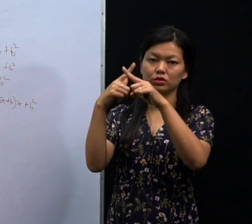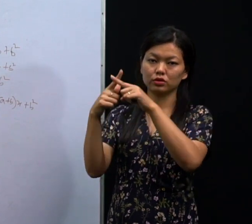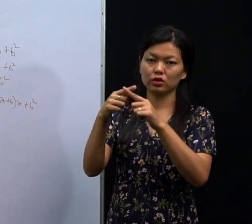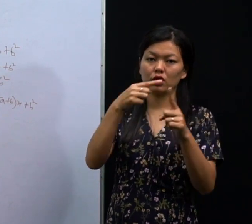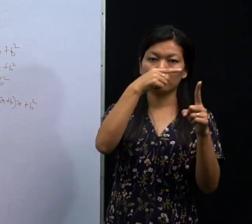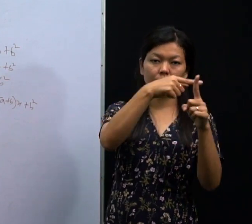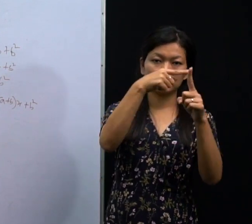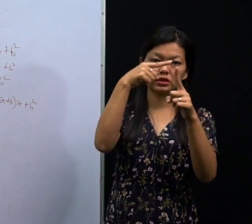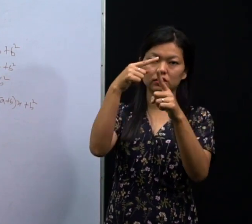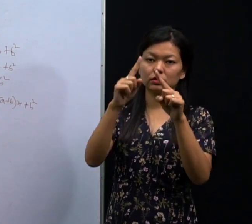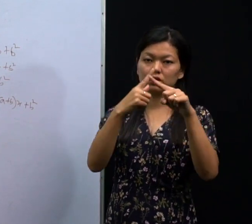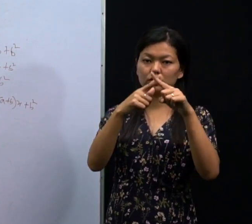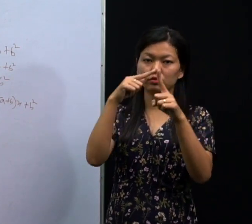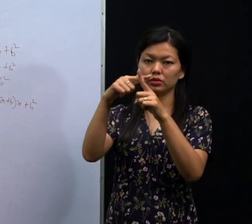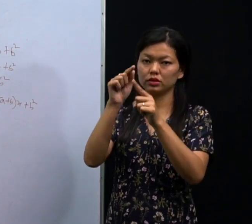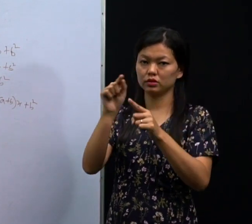Plus,